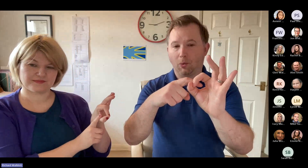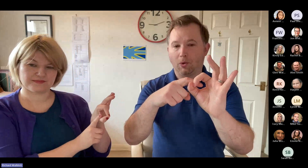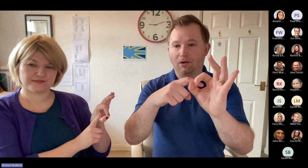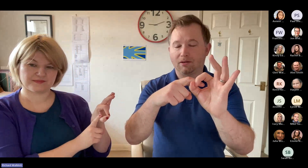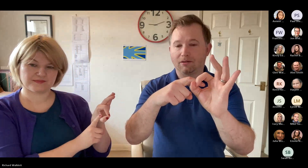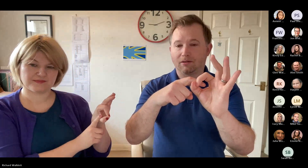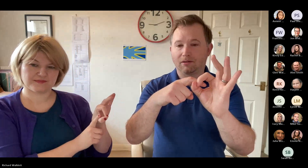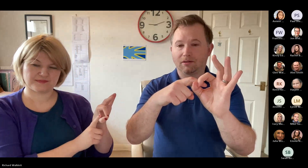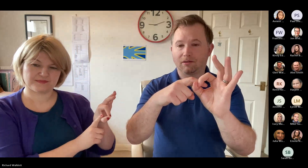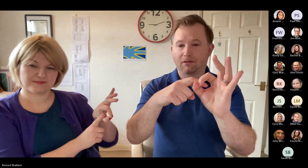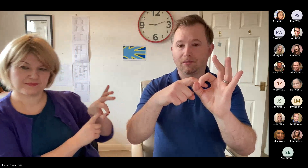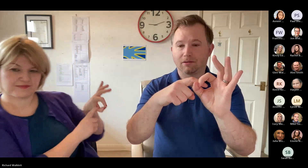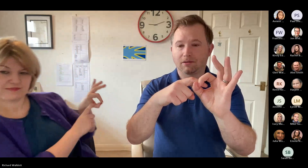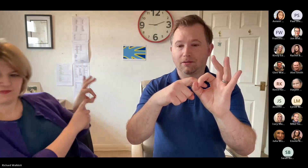Q.